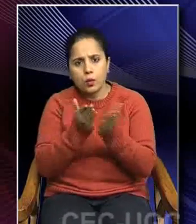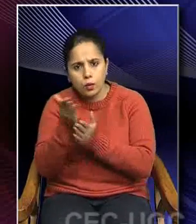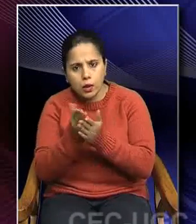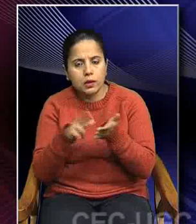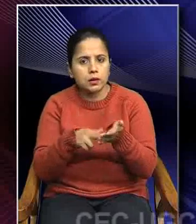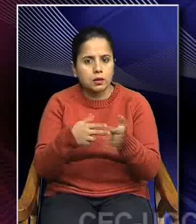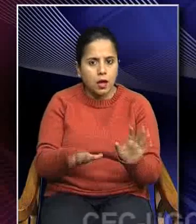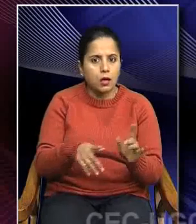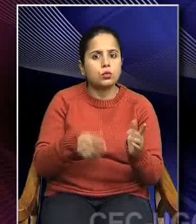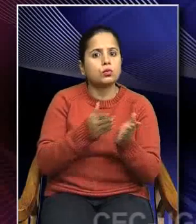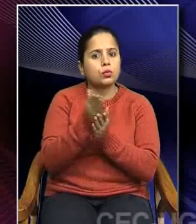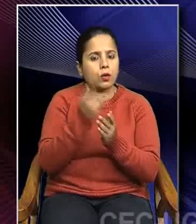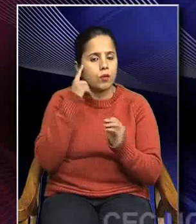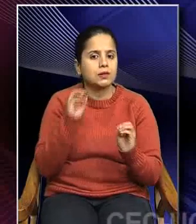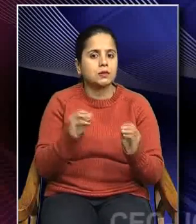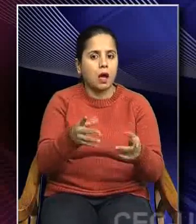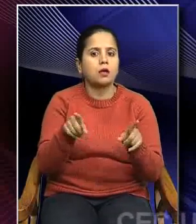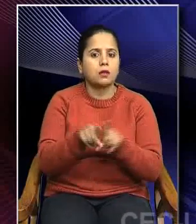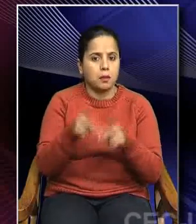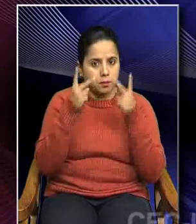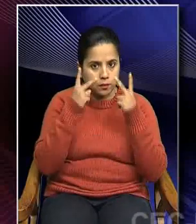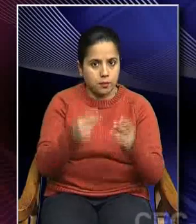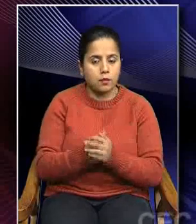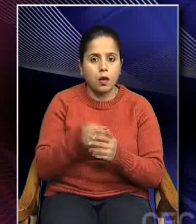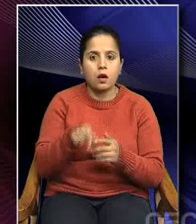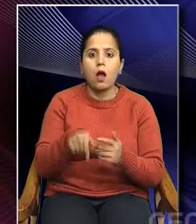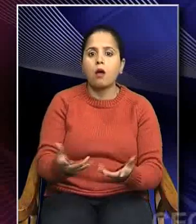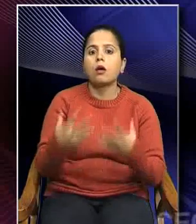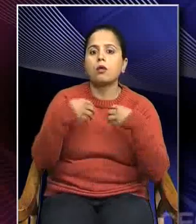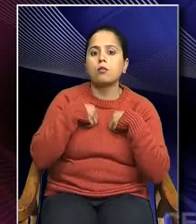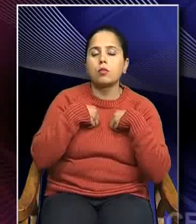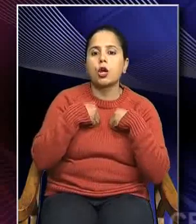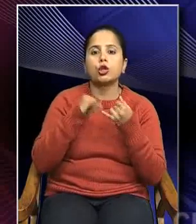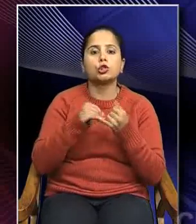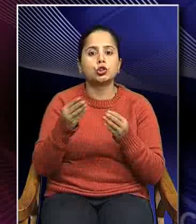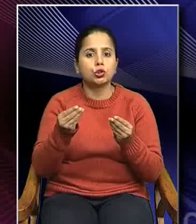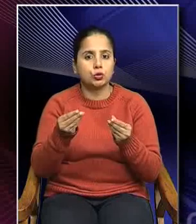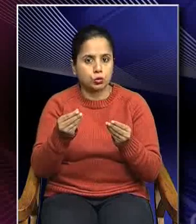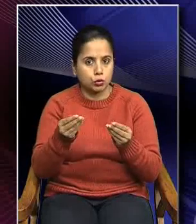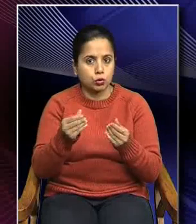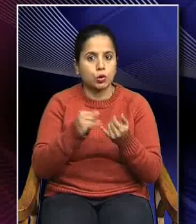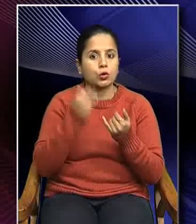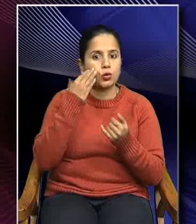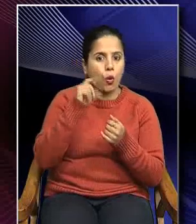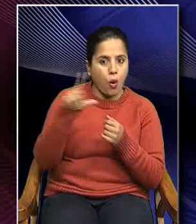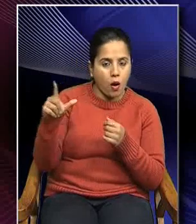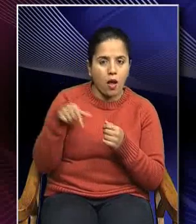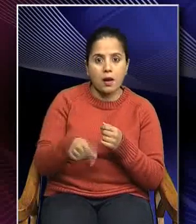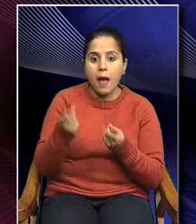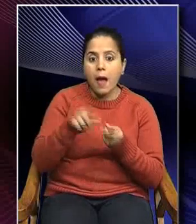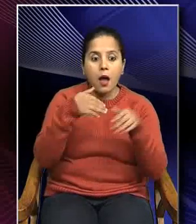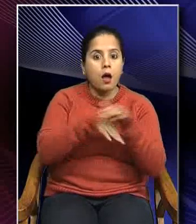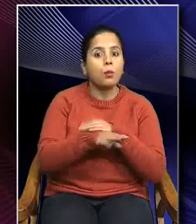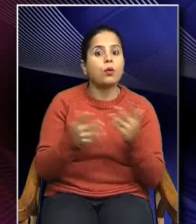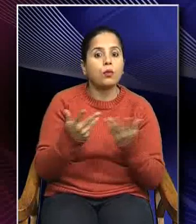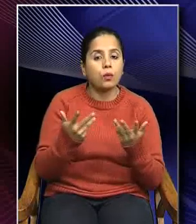means to begin with. They are absorbed by the soil. Now, what happens inside